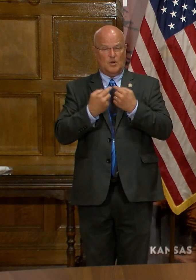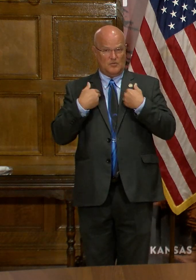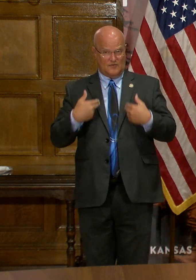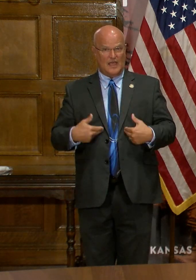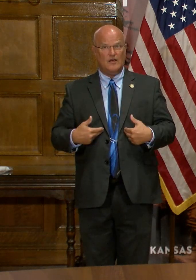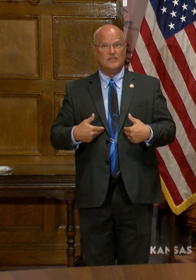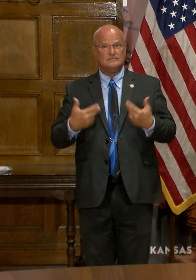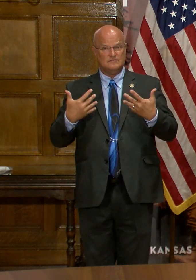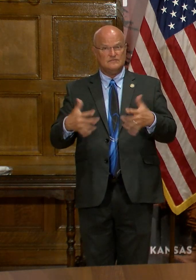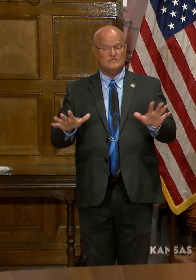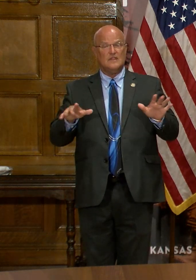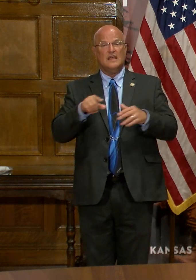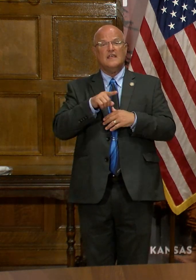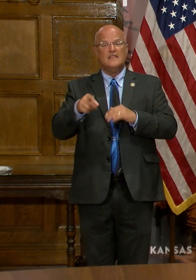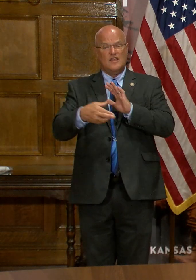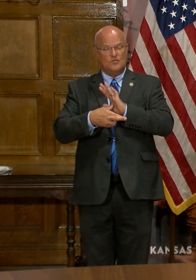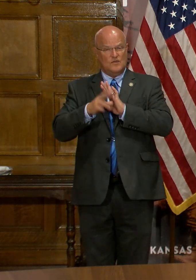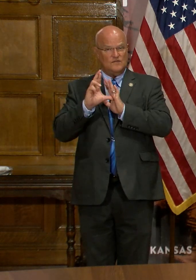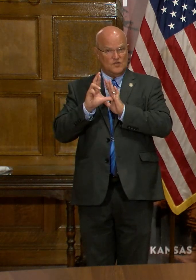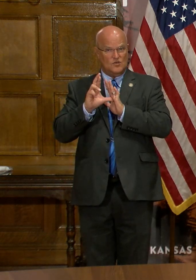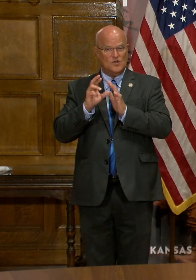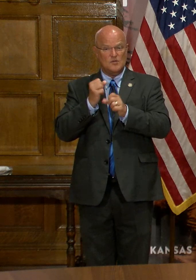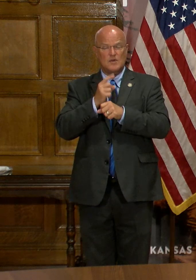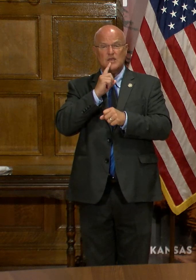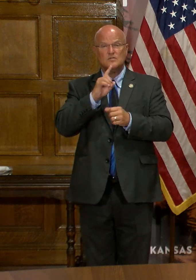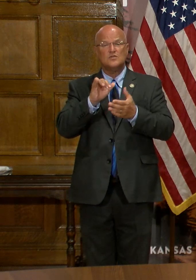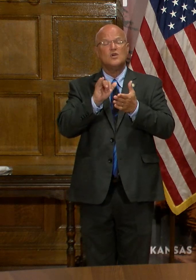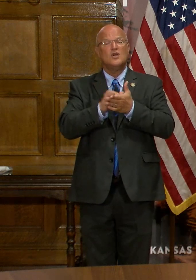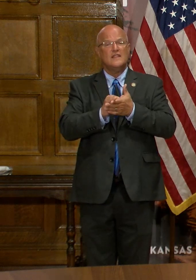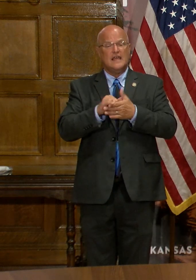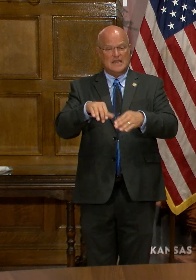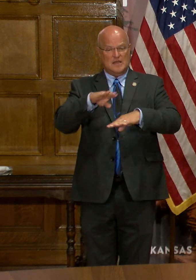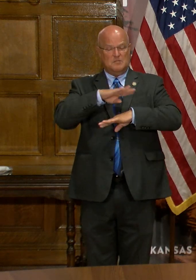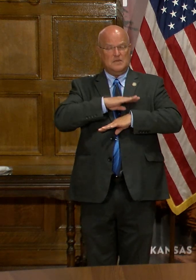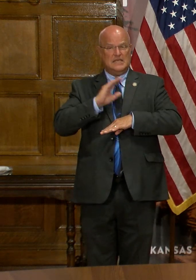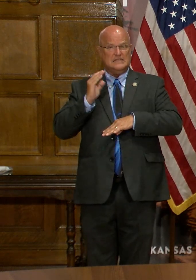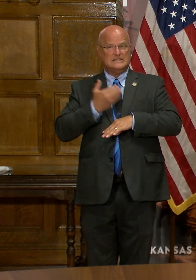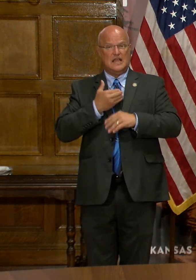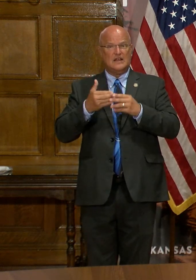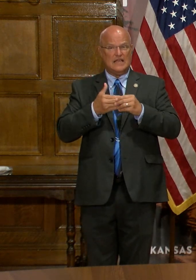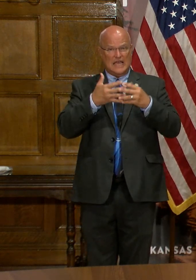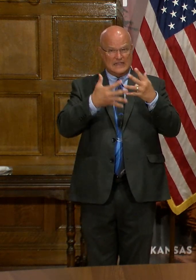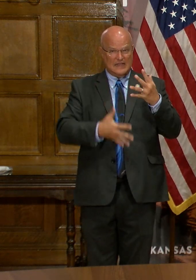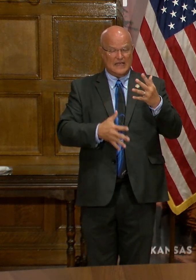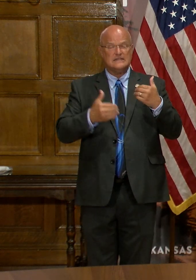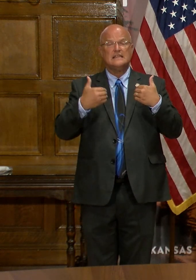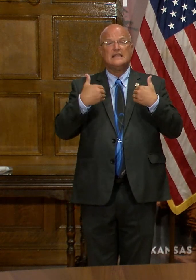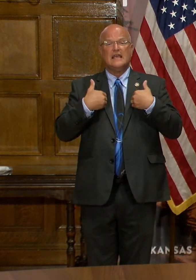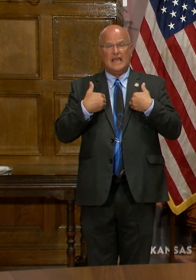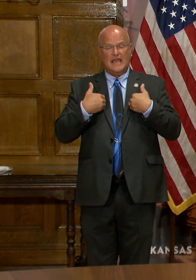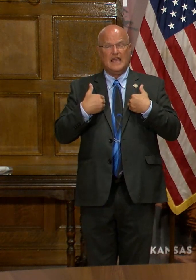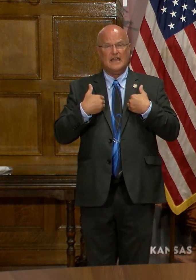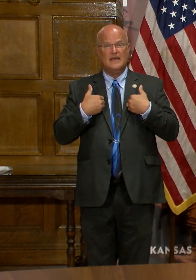Health that they review to make sure that it meets our guidelines and that they have the